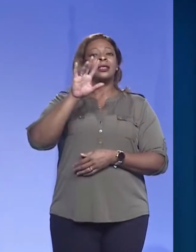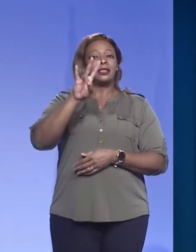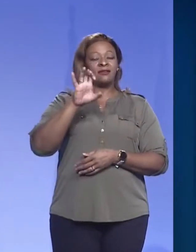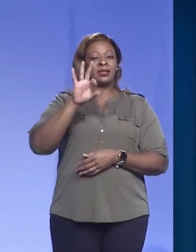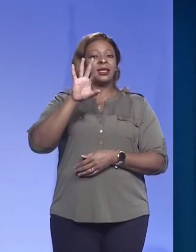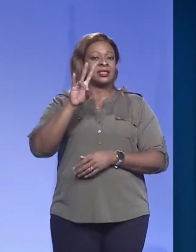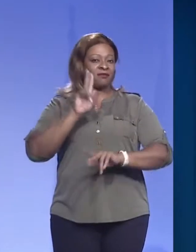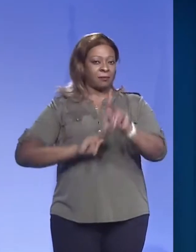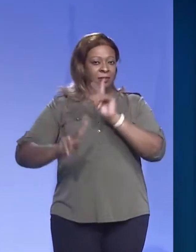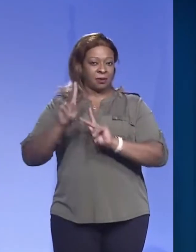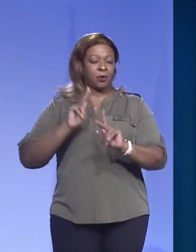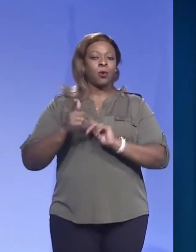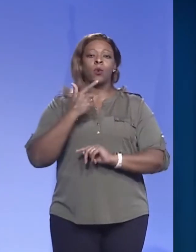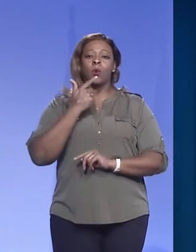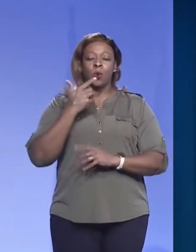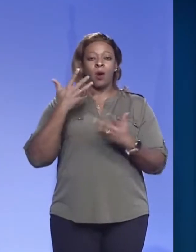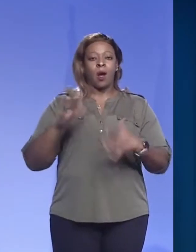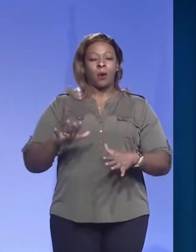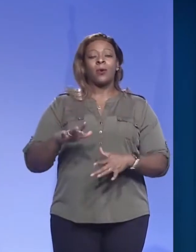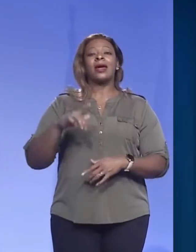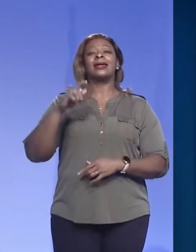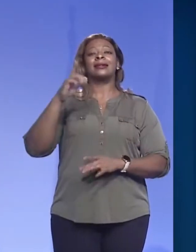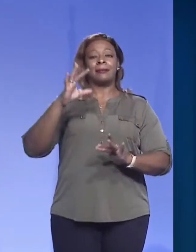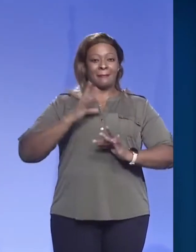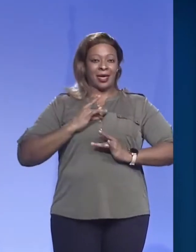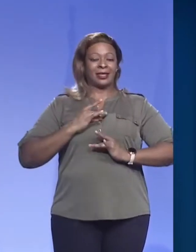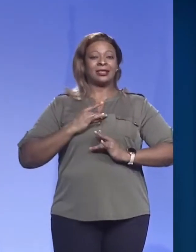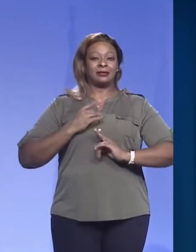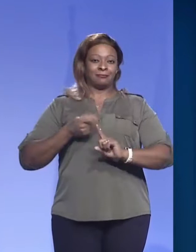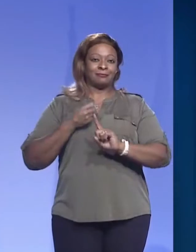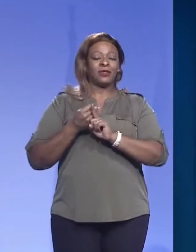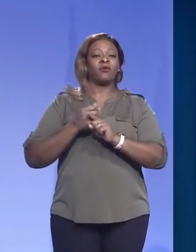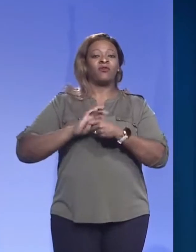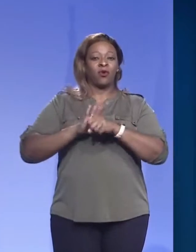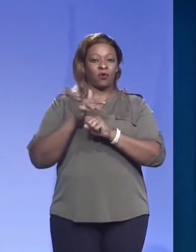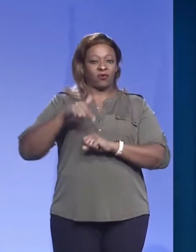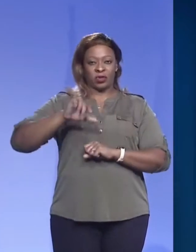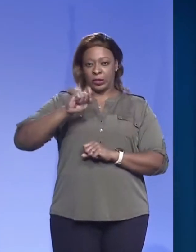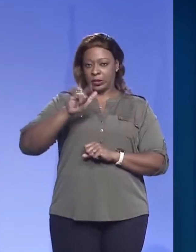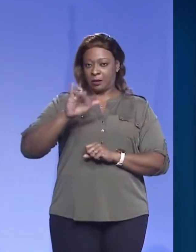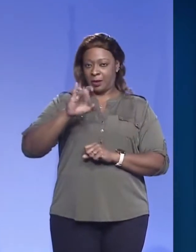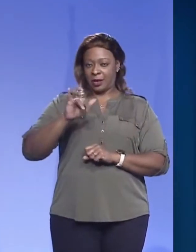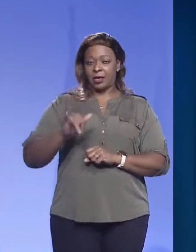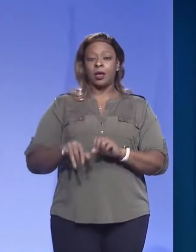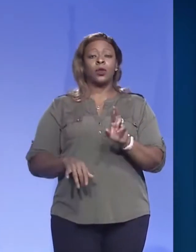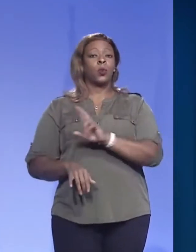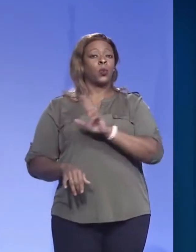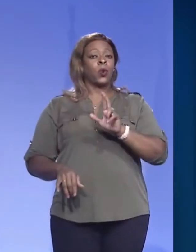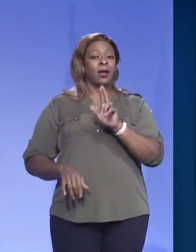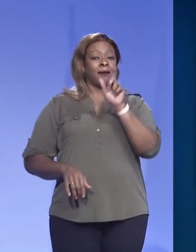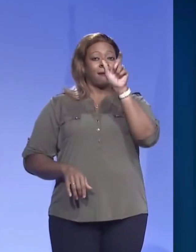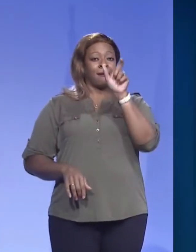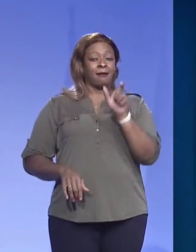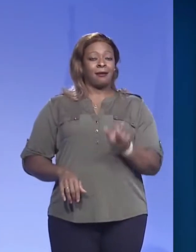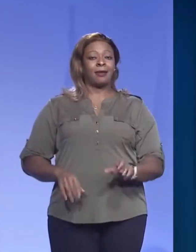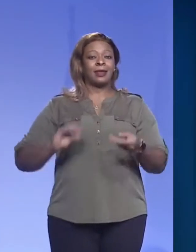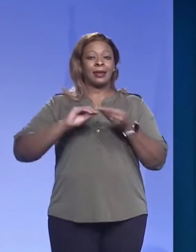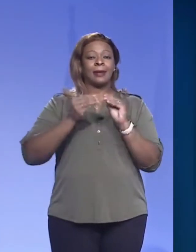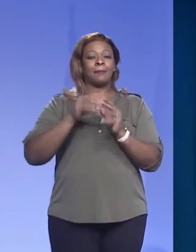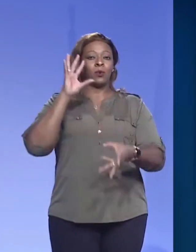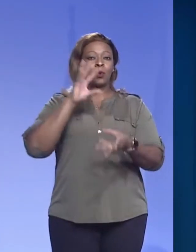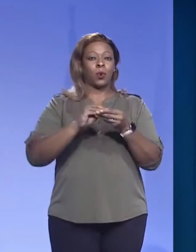29,797 people who have tested positive in Shelby County. Now you also see in the right column the number of